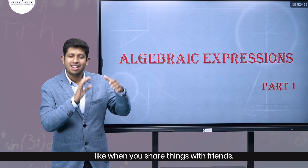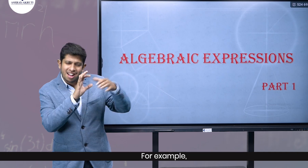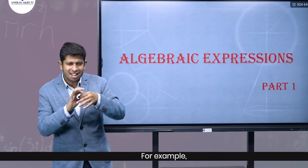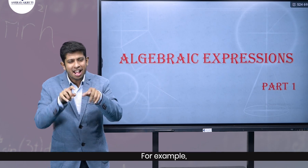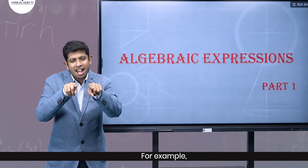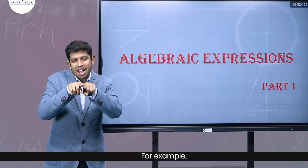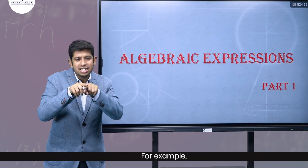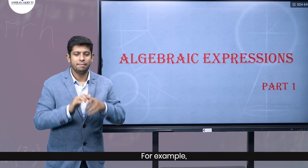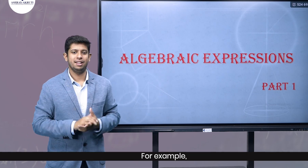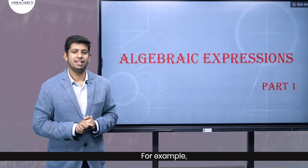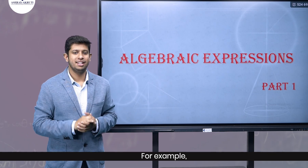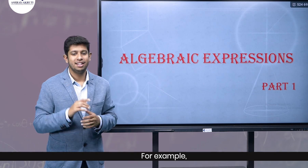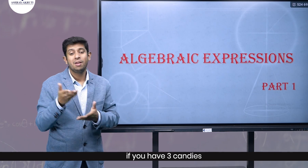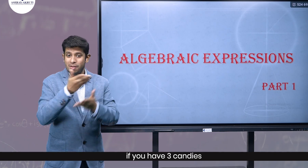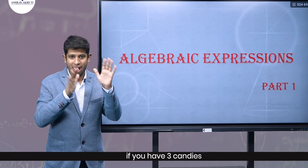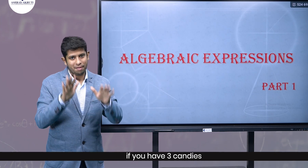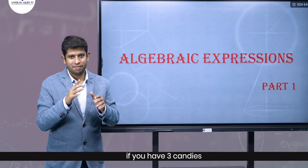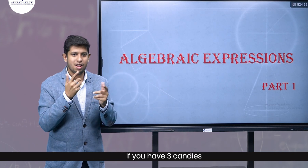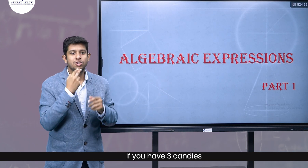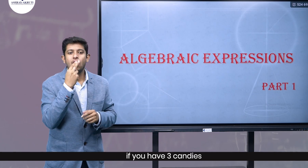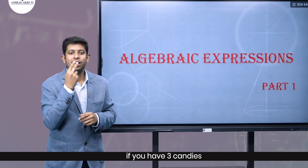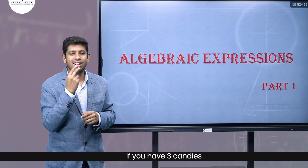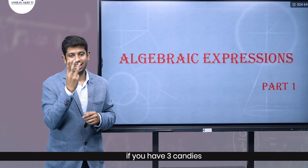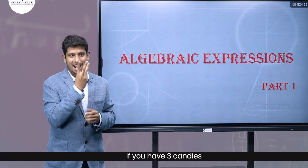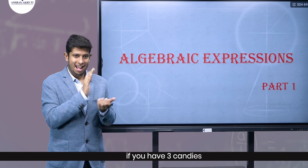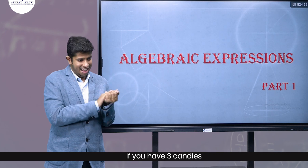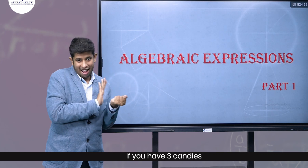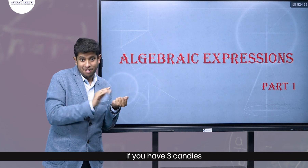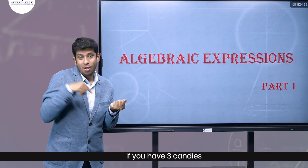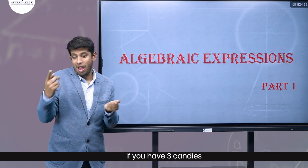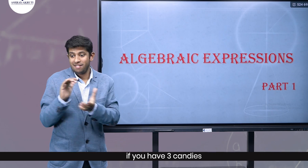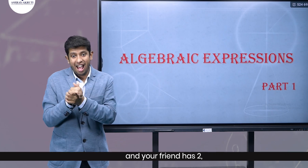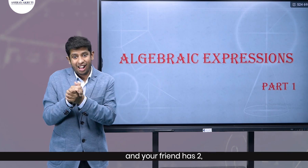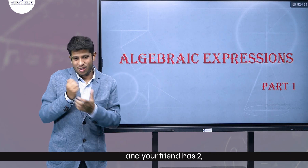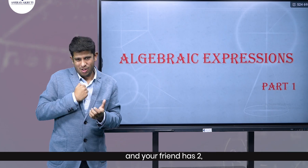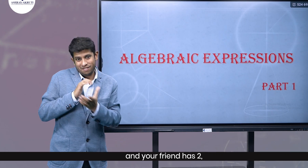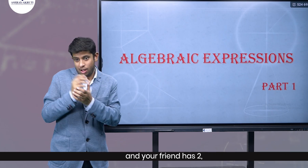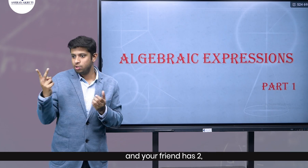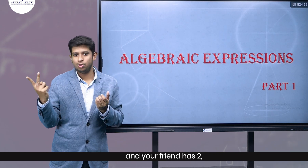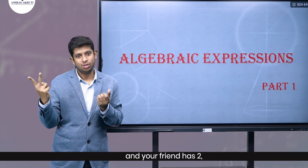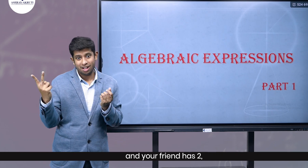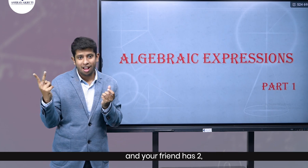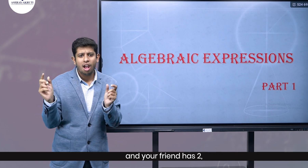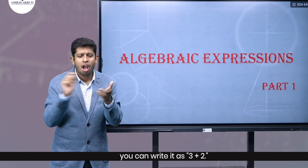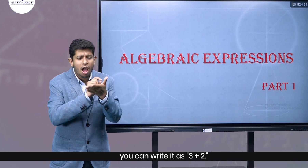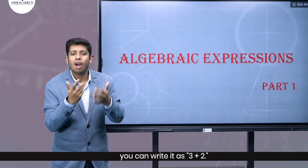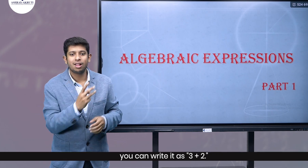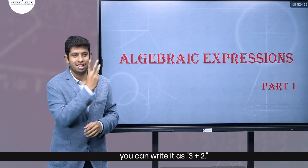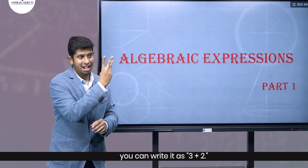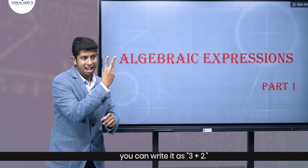For example, if you have 3 candies and your friend has 2, you can write it as